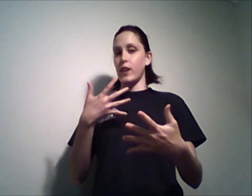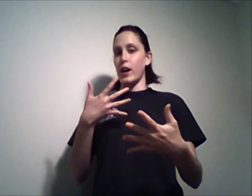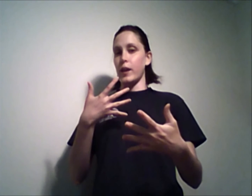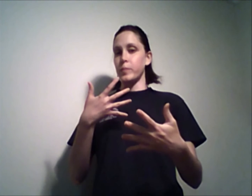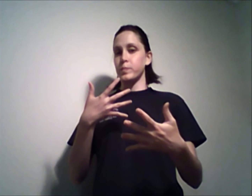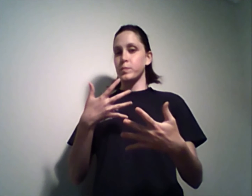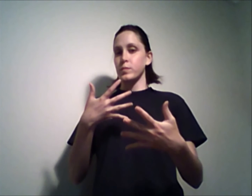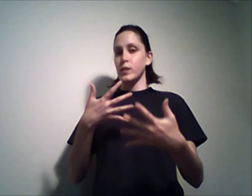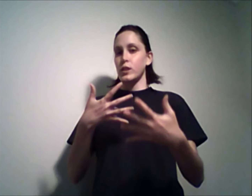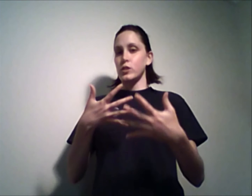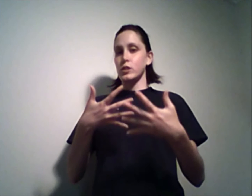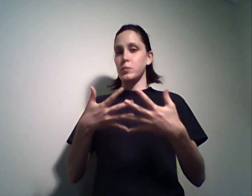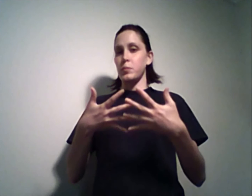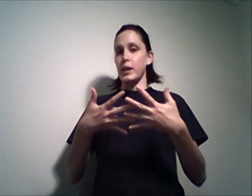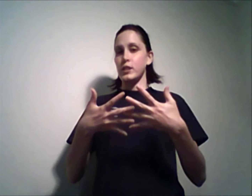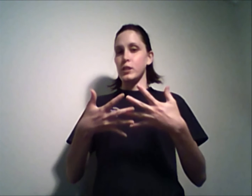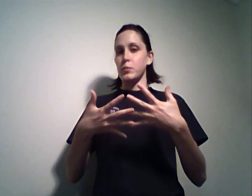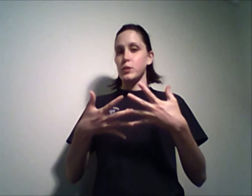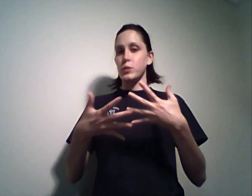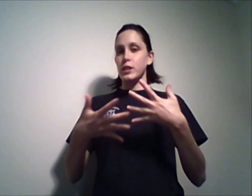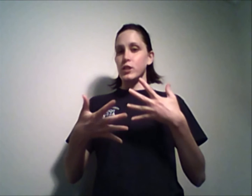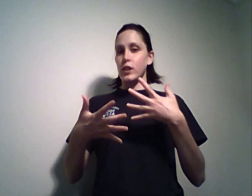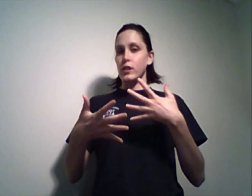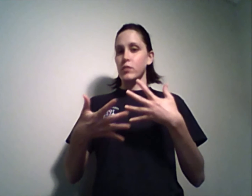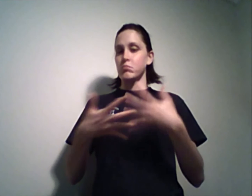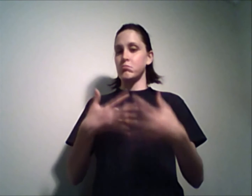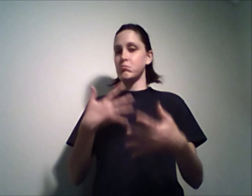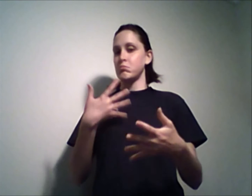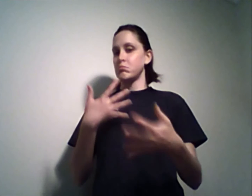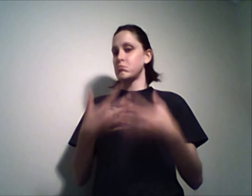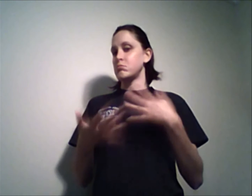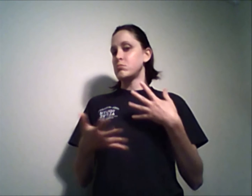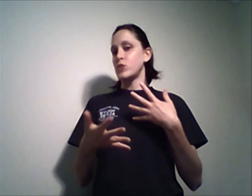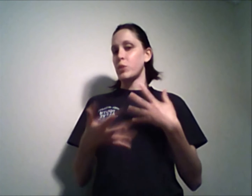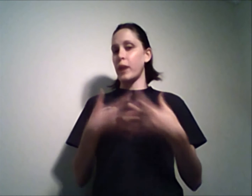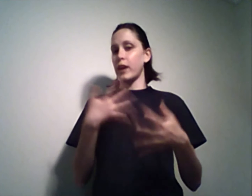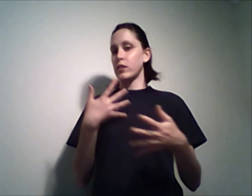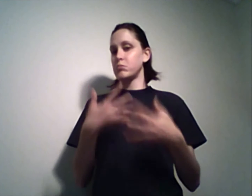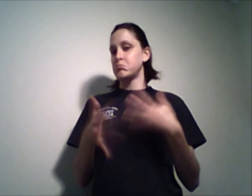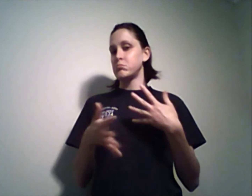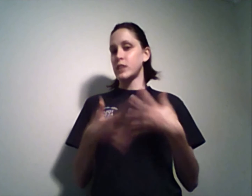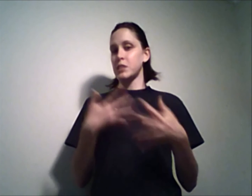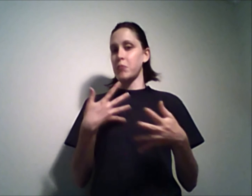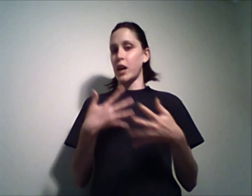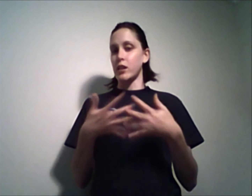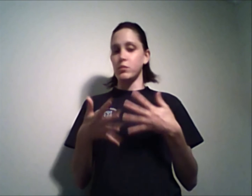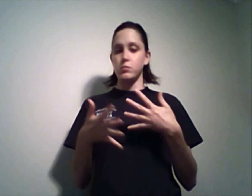of just mesh in between each other. No matter. Doesn't matter.